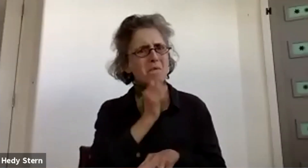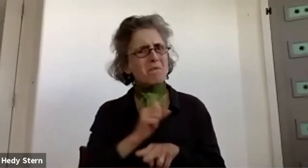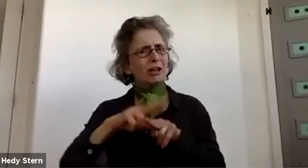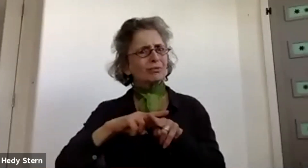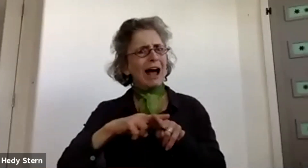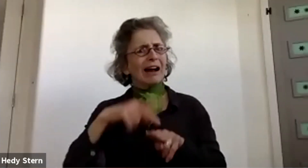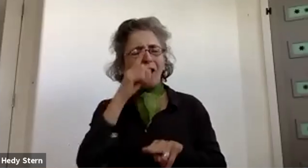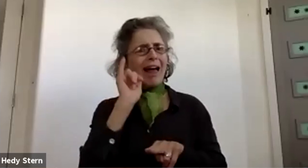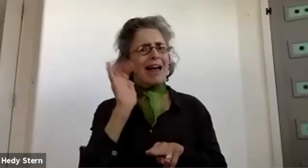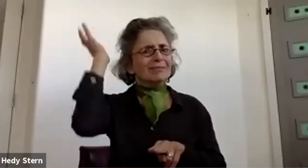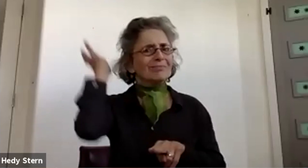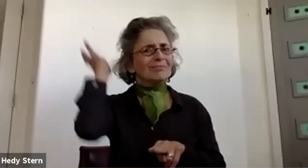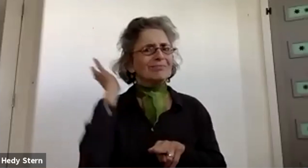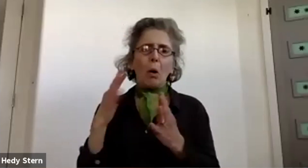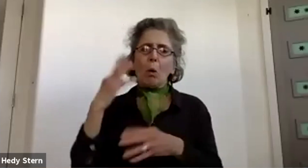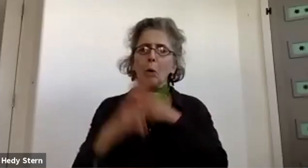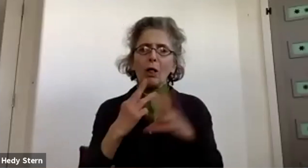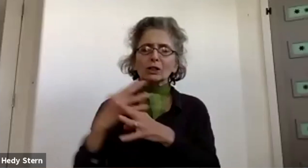because, I mean, it was an old train, and it